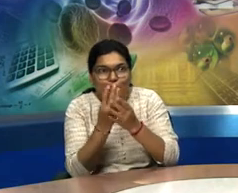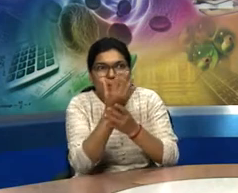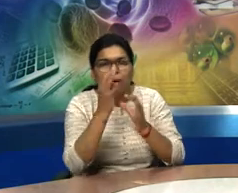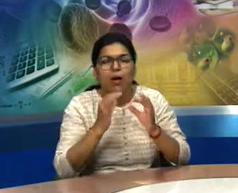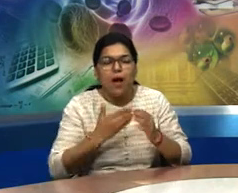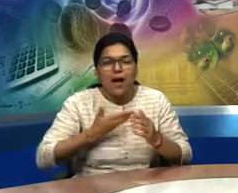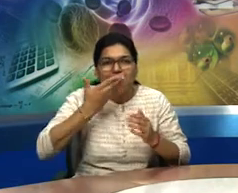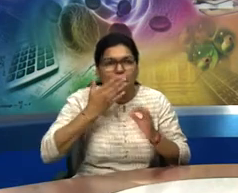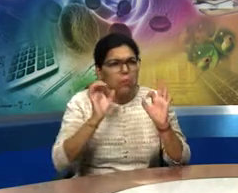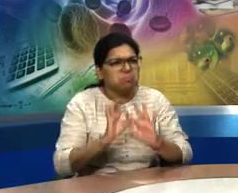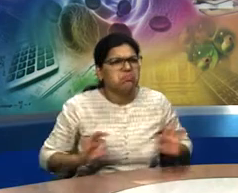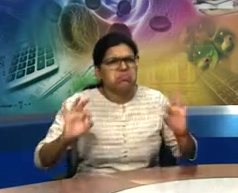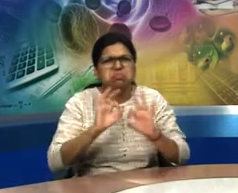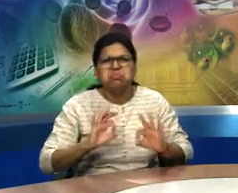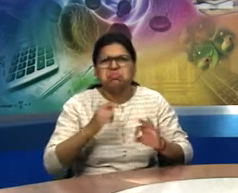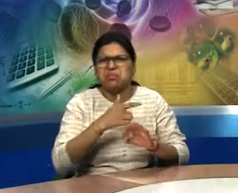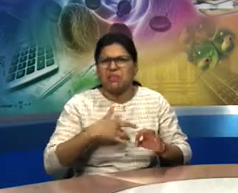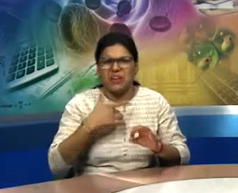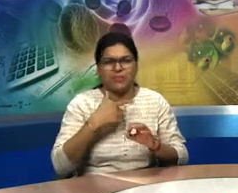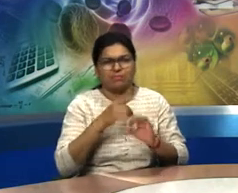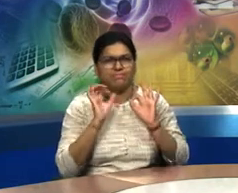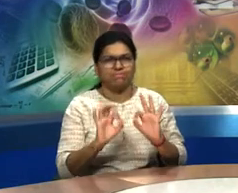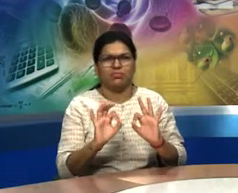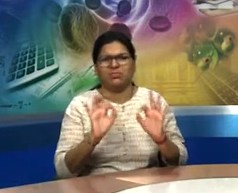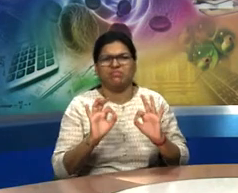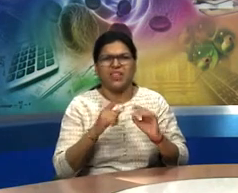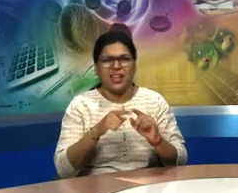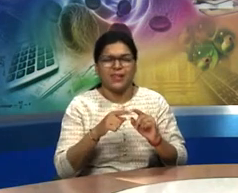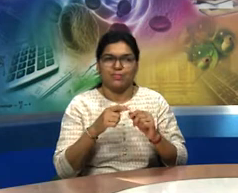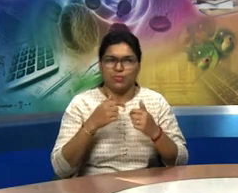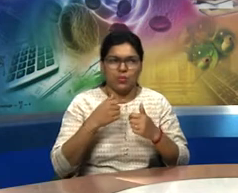from being satisfied with such stalks,